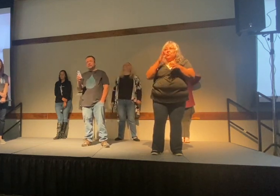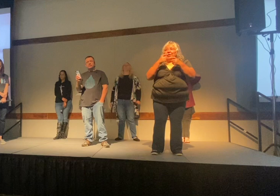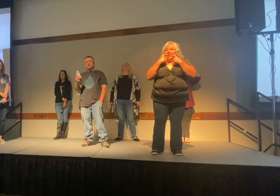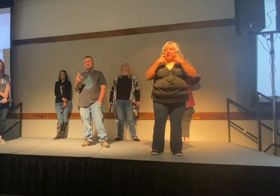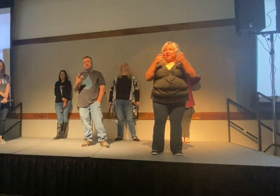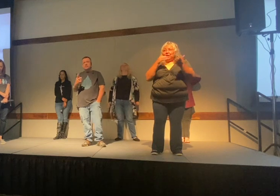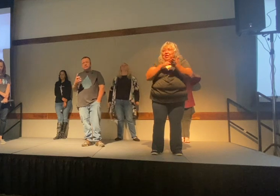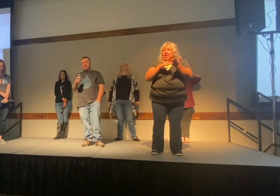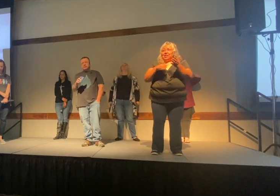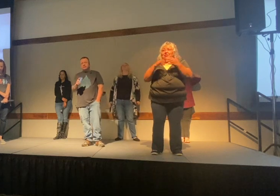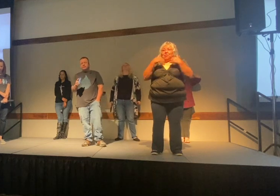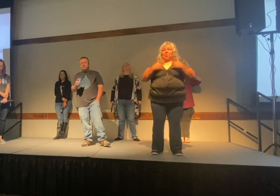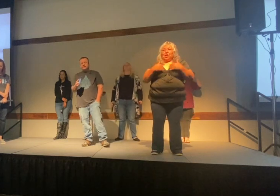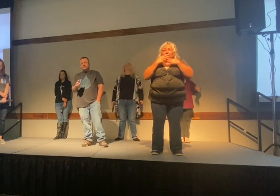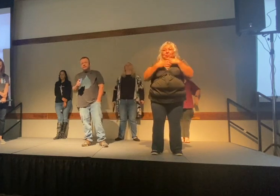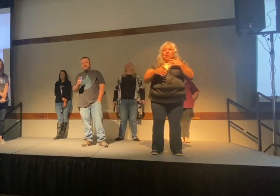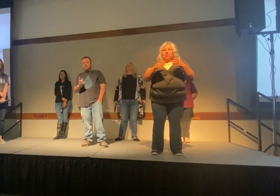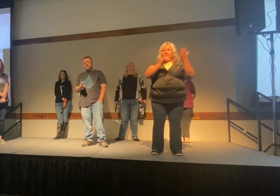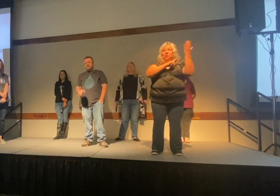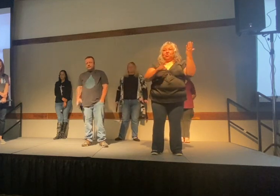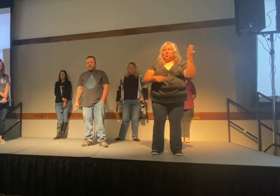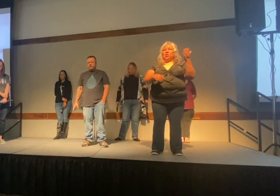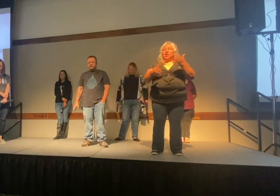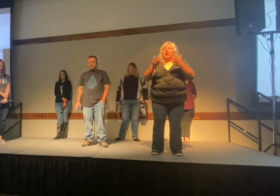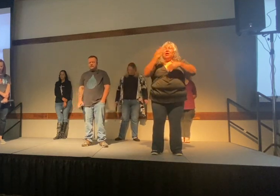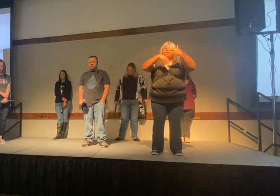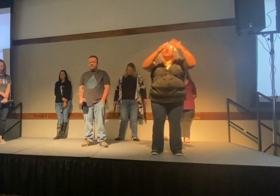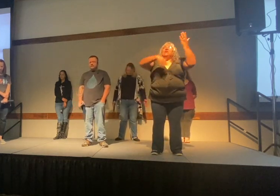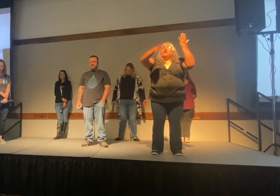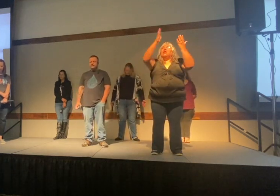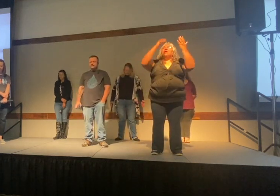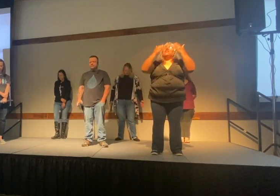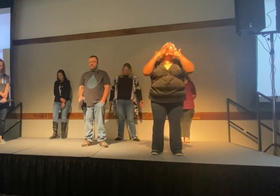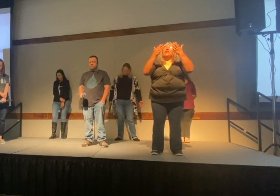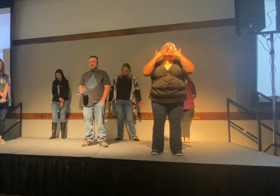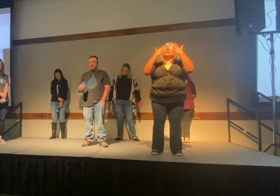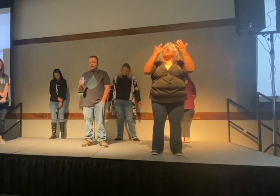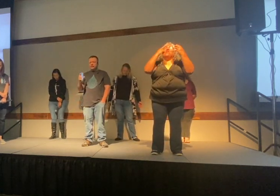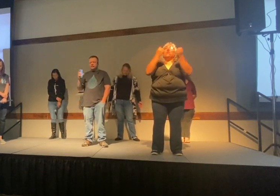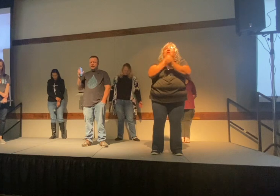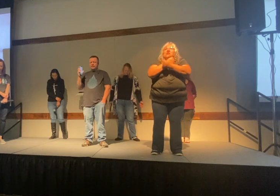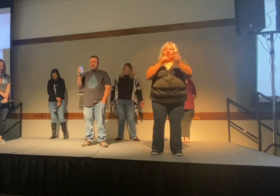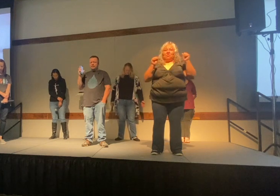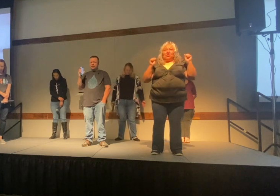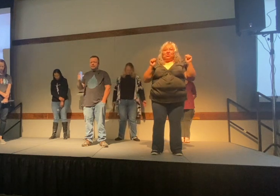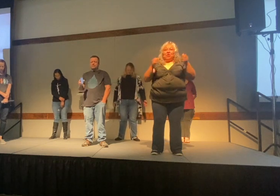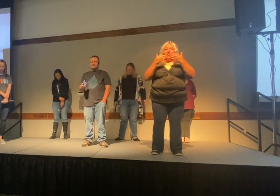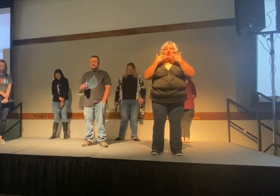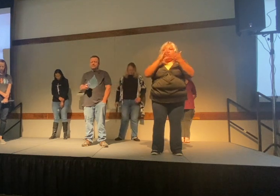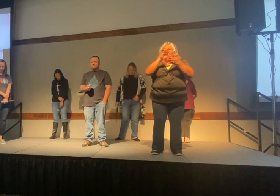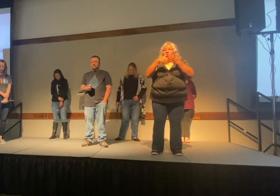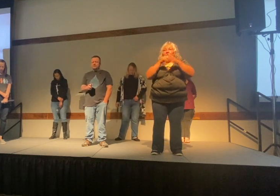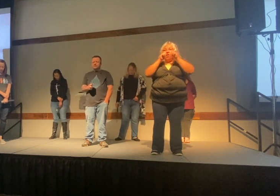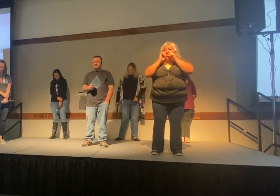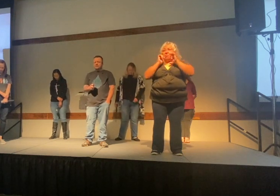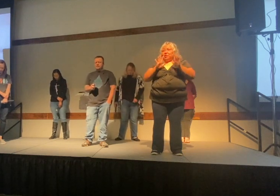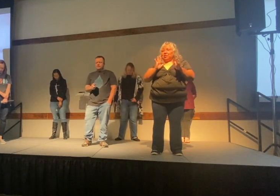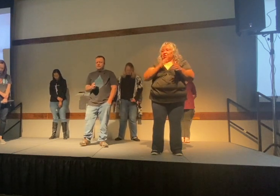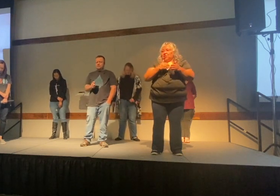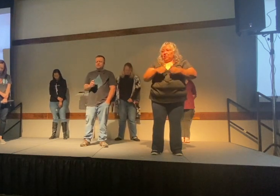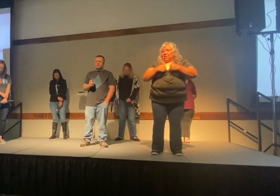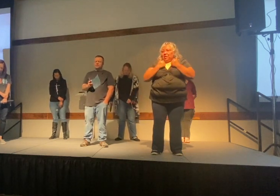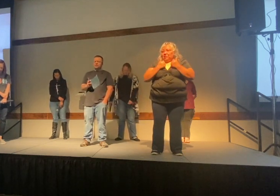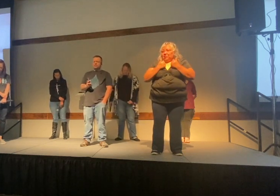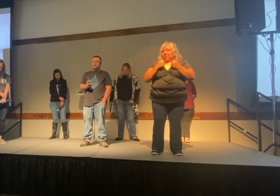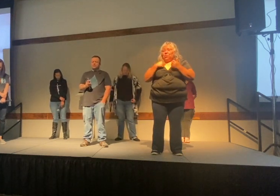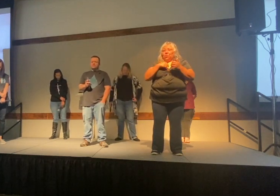and the blood of the Lord." Dear Heavenly Father, thank you. Thank you for salvation. Thank you for all the blessings in our lives.